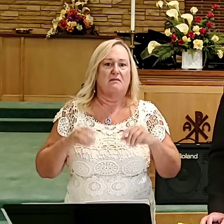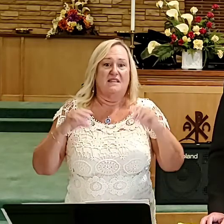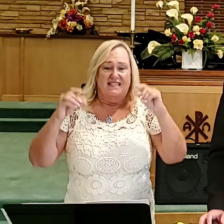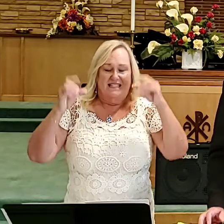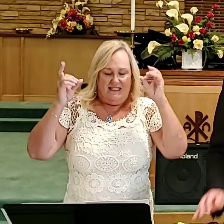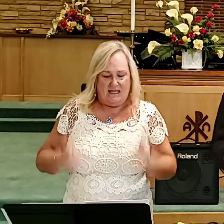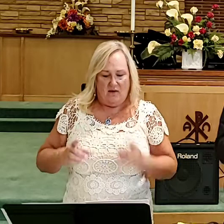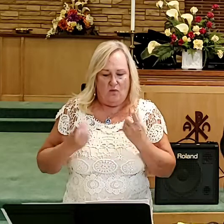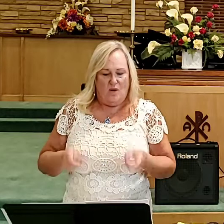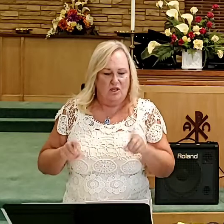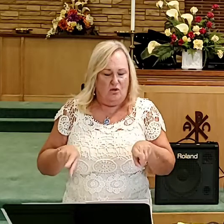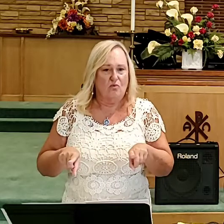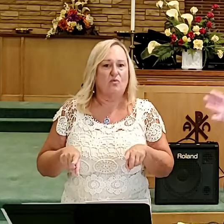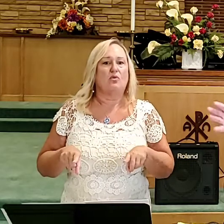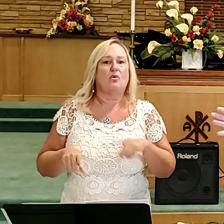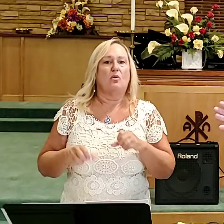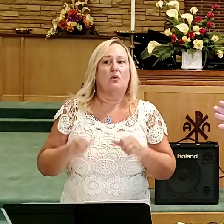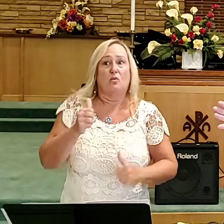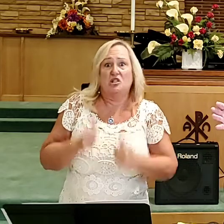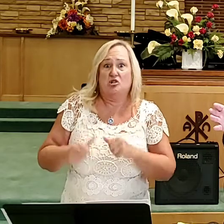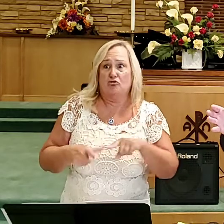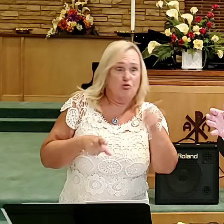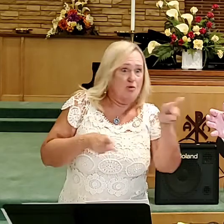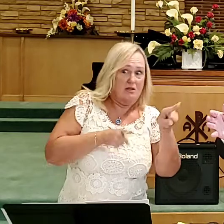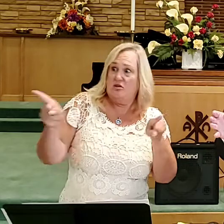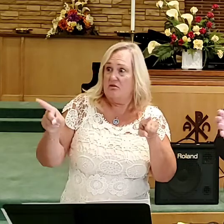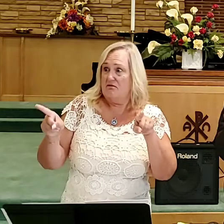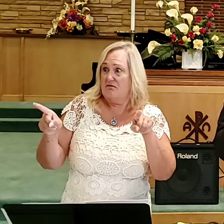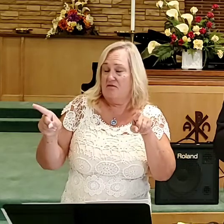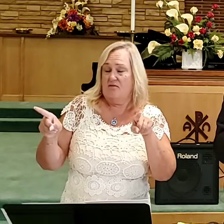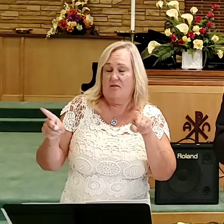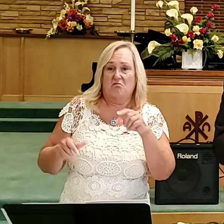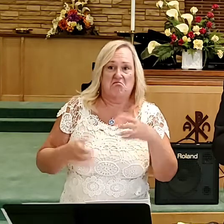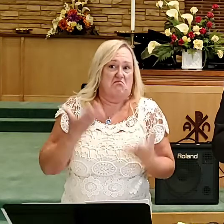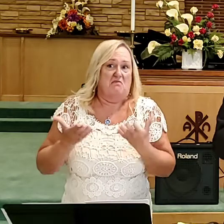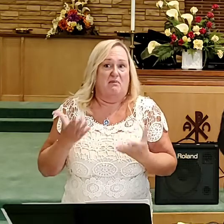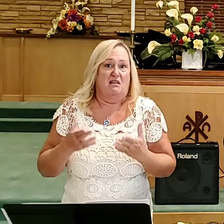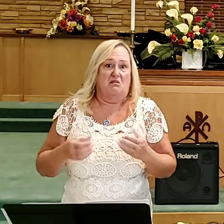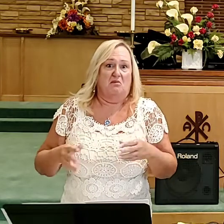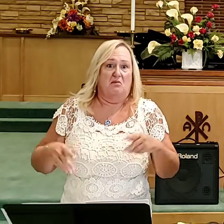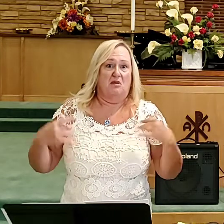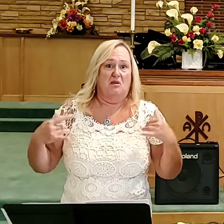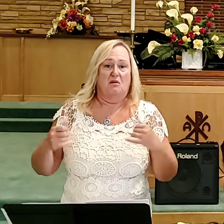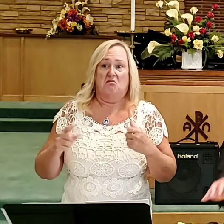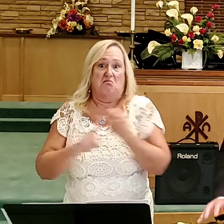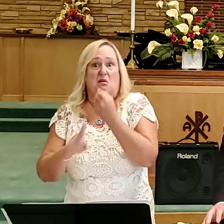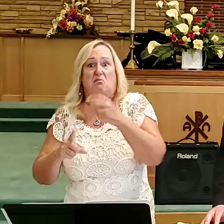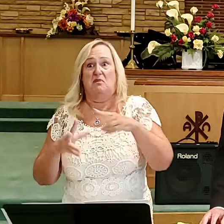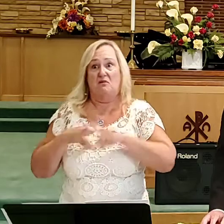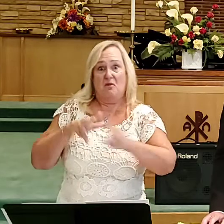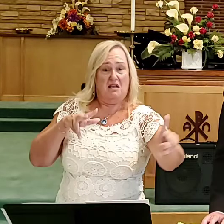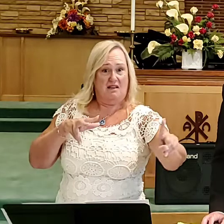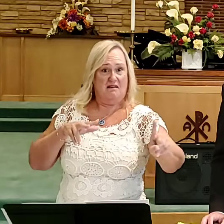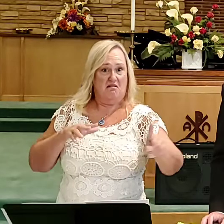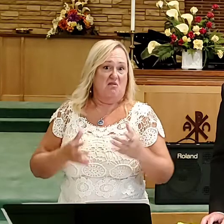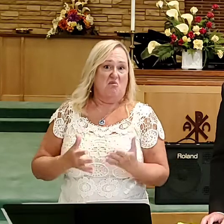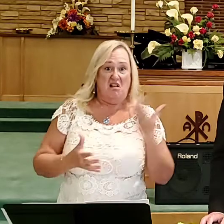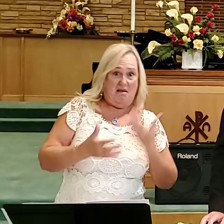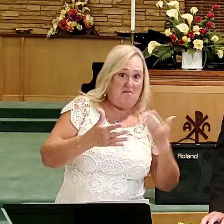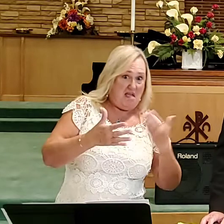decisions about which direction to go, whether to play bump and run or lay